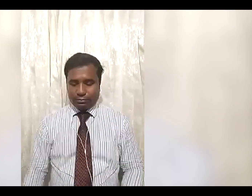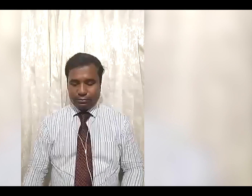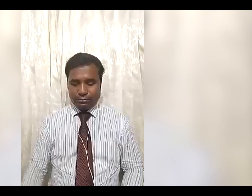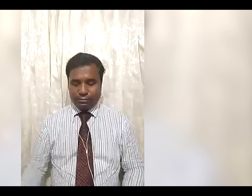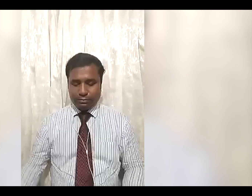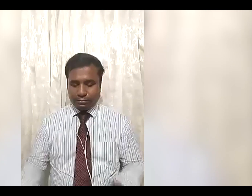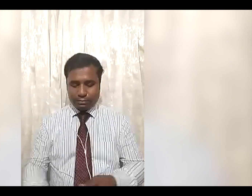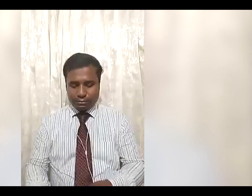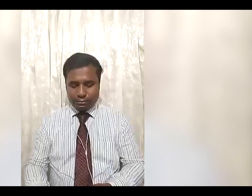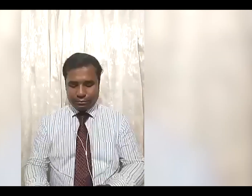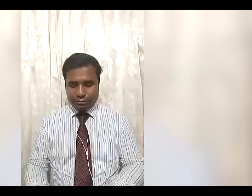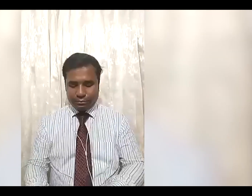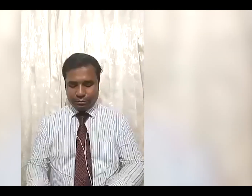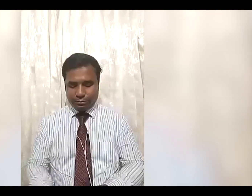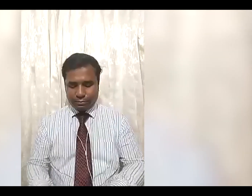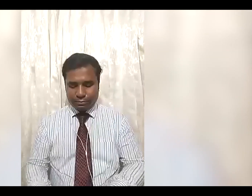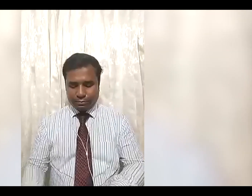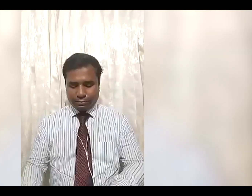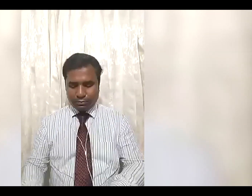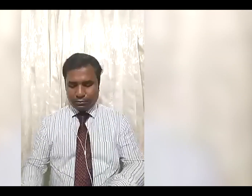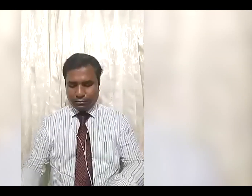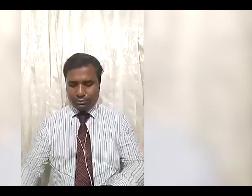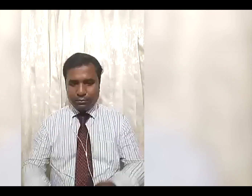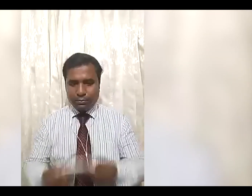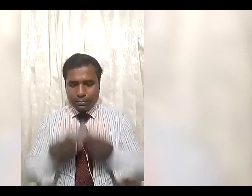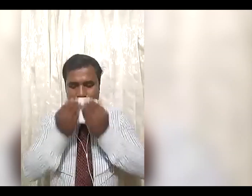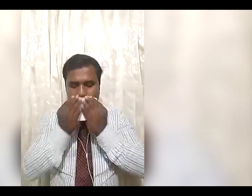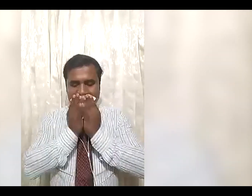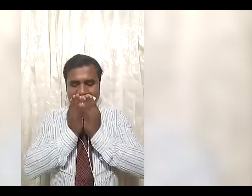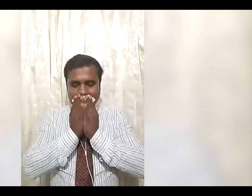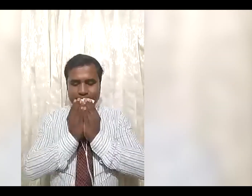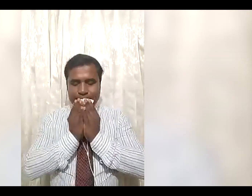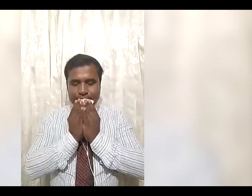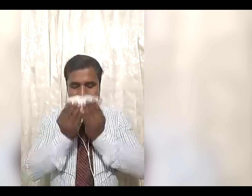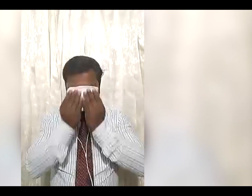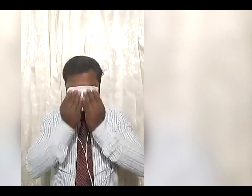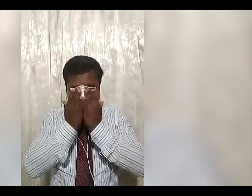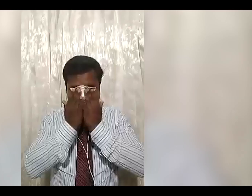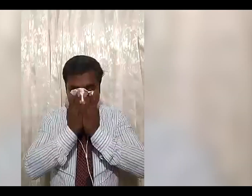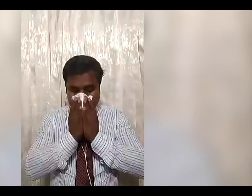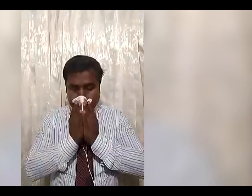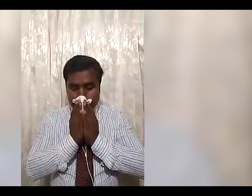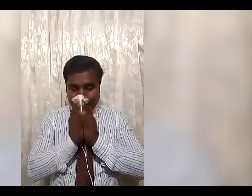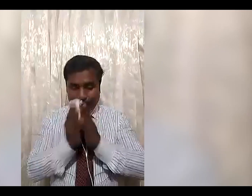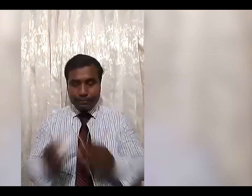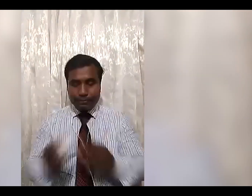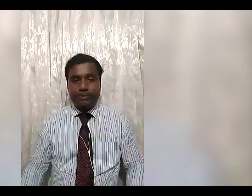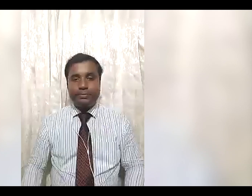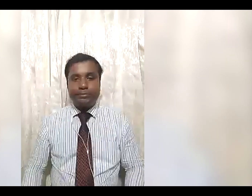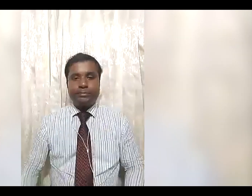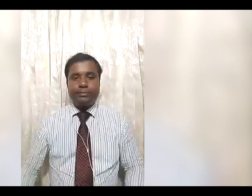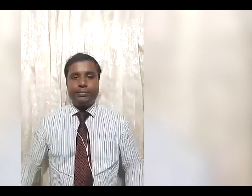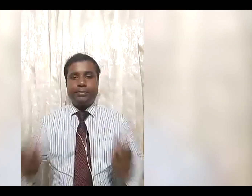lots of misinformation about us. We are the bad actors. If we casting any vote, it will